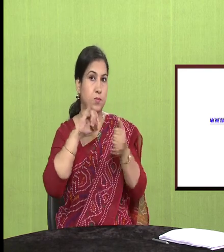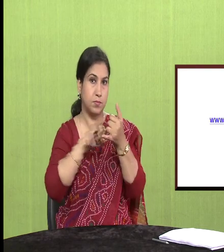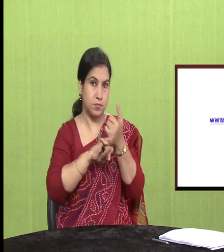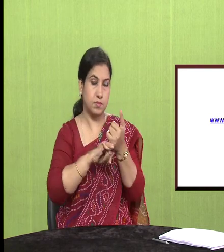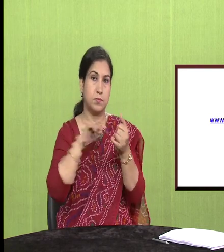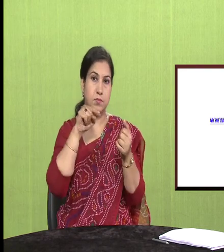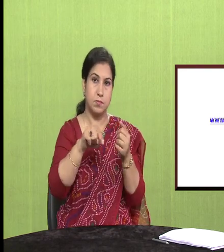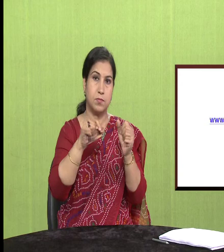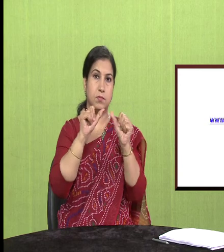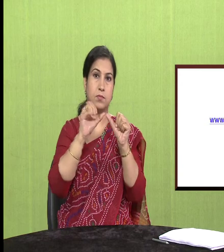www.nios.ac.in.